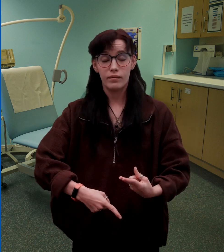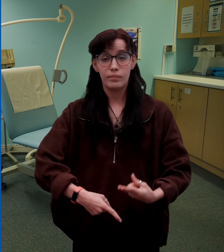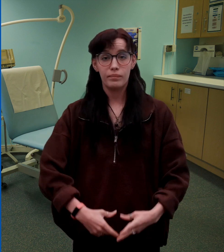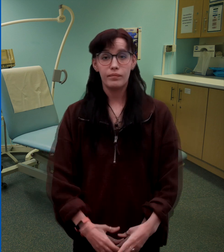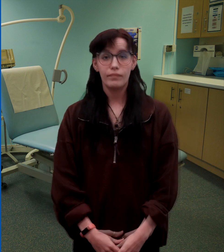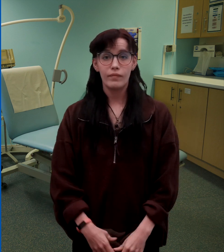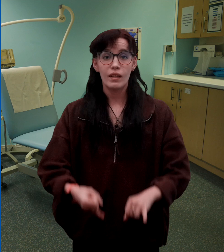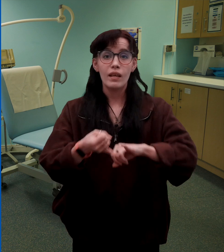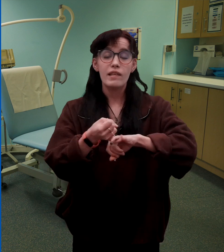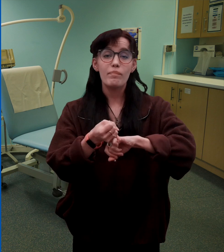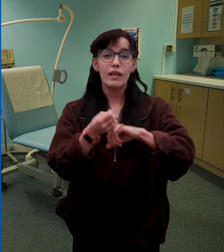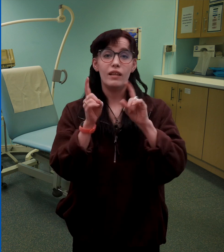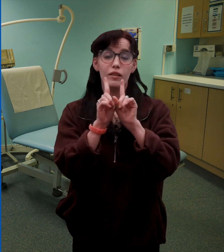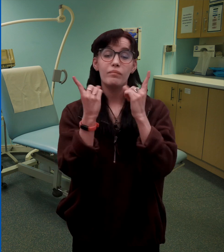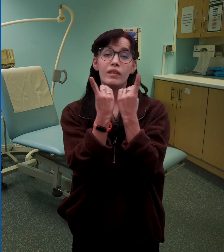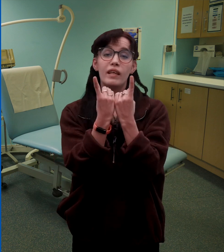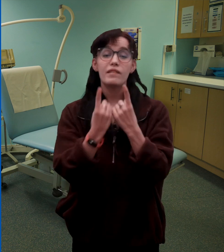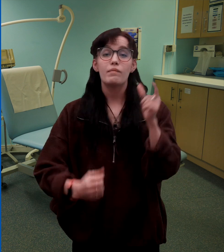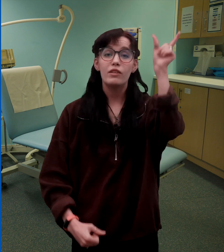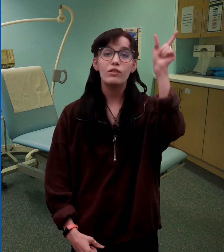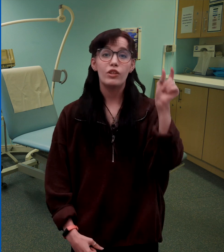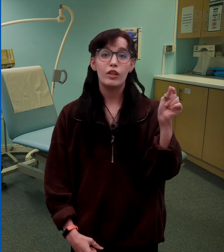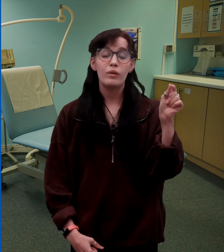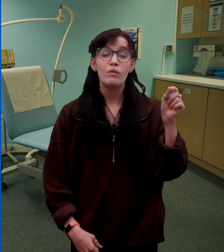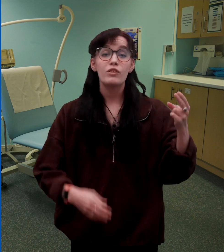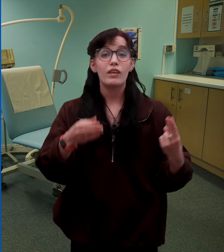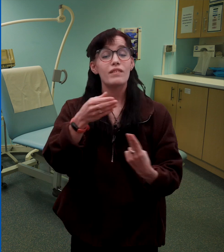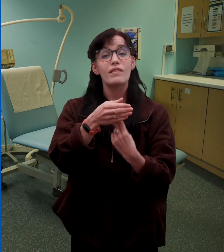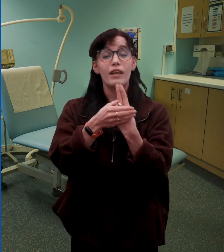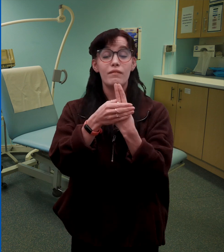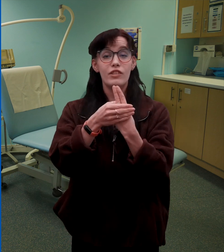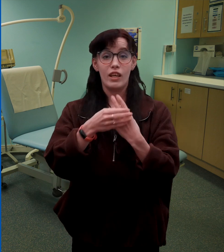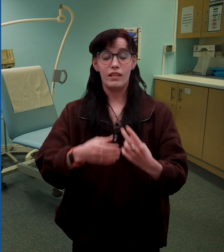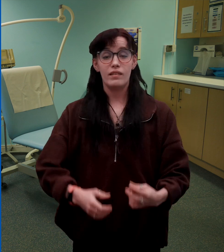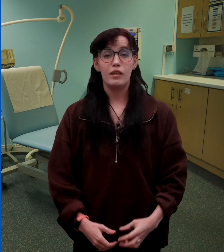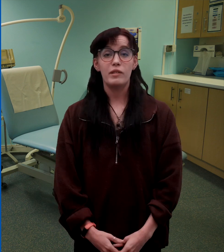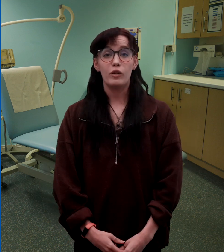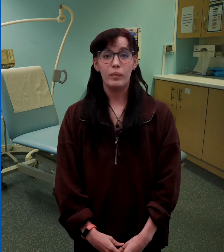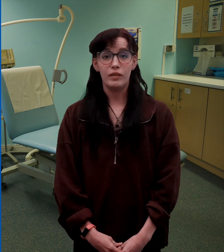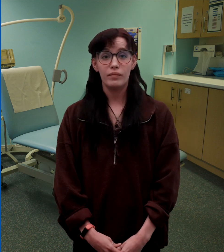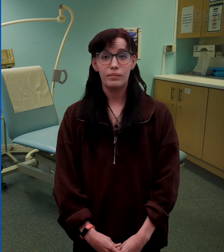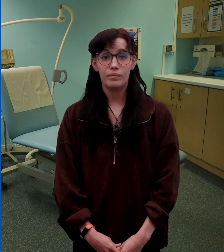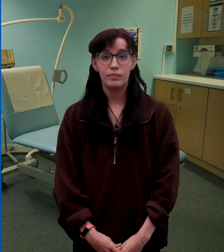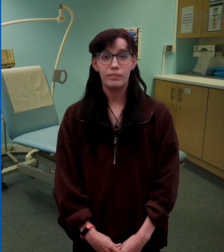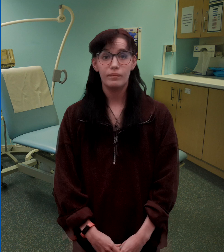test. A speculum is a special tube which goes inside the vagina to keep it